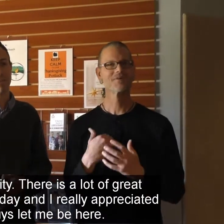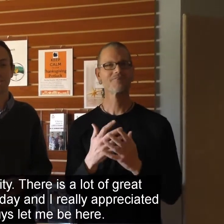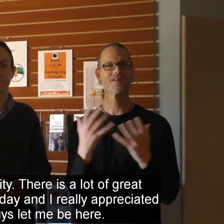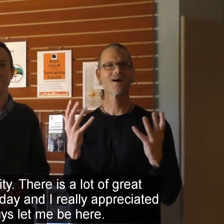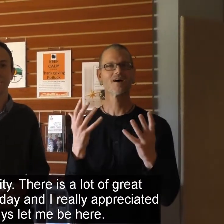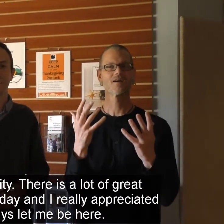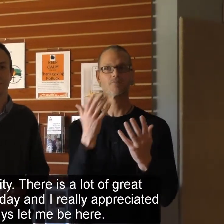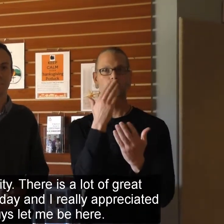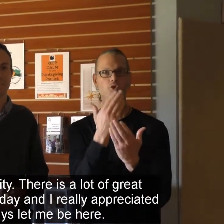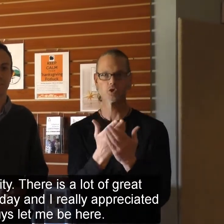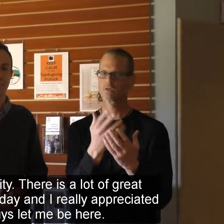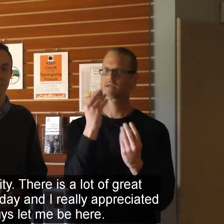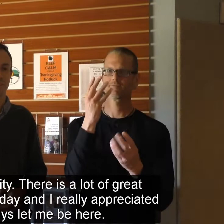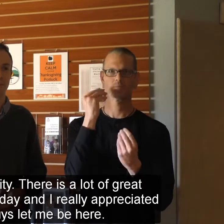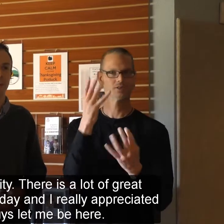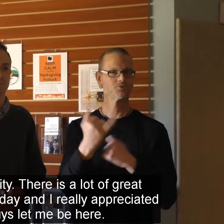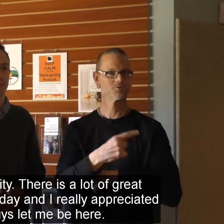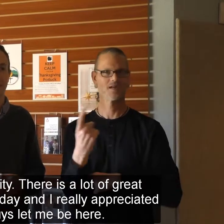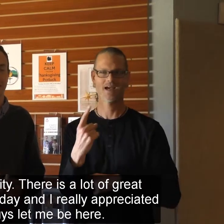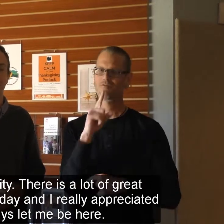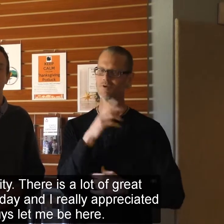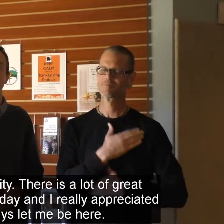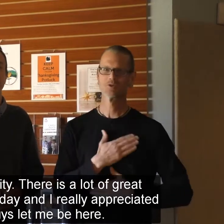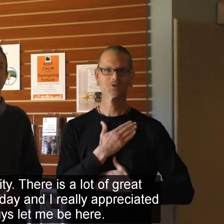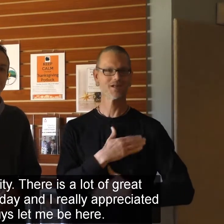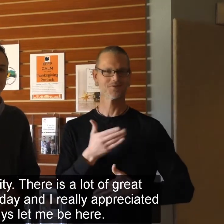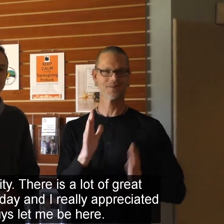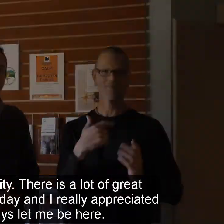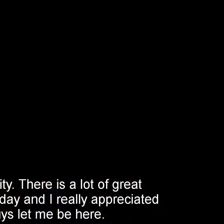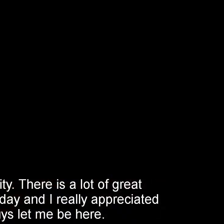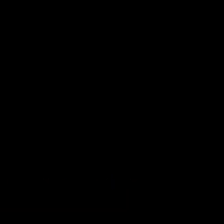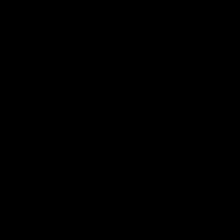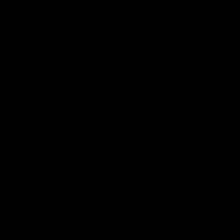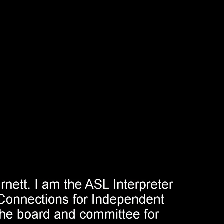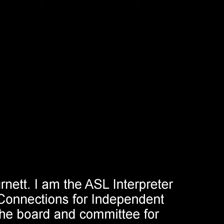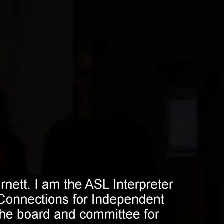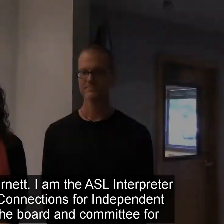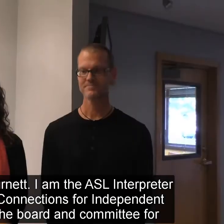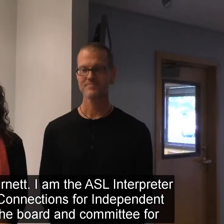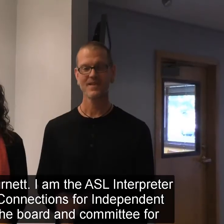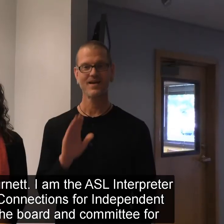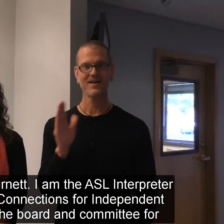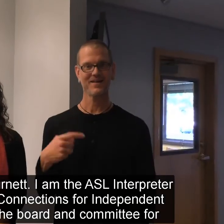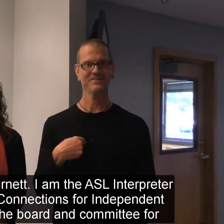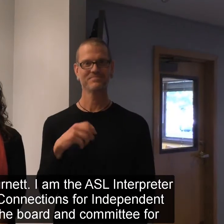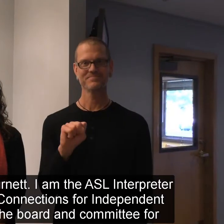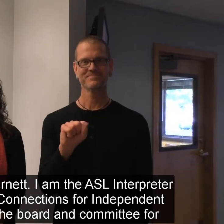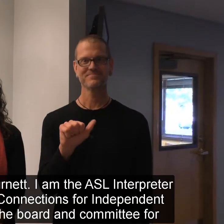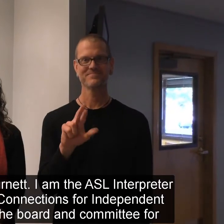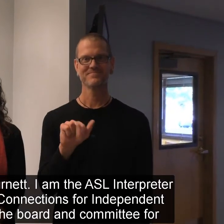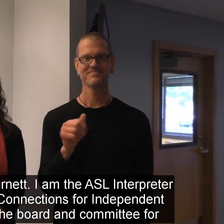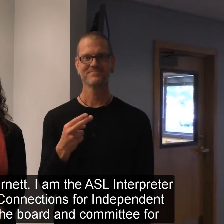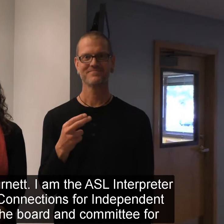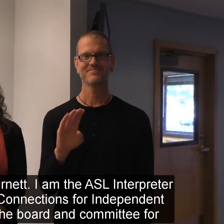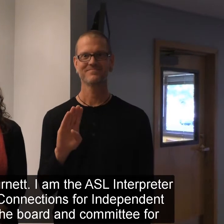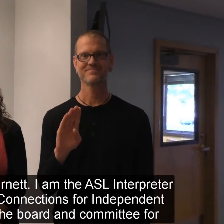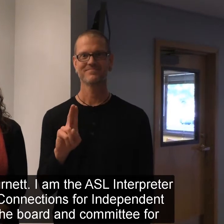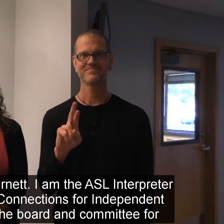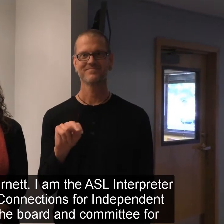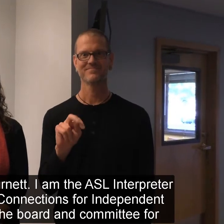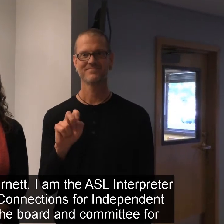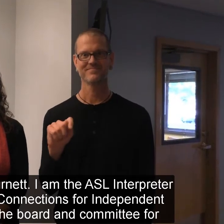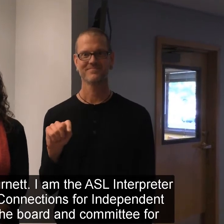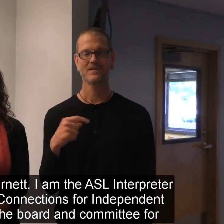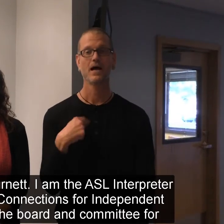great information today, and I really appreciate you guys letting me be here. Hi, I'm Sarah Burnett. I am the